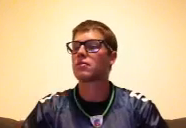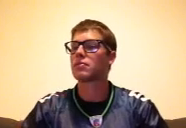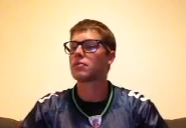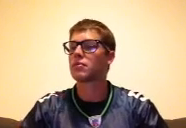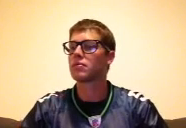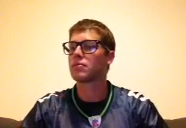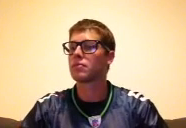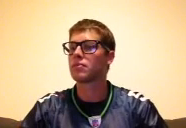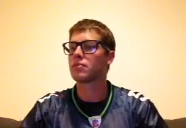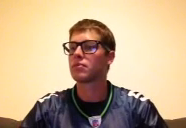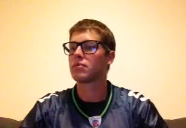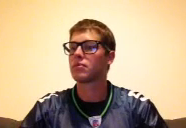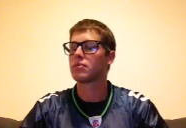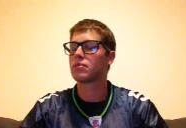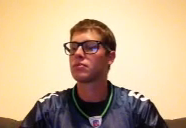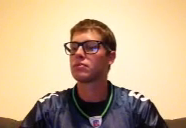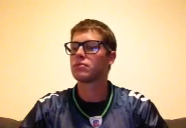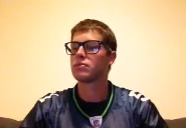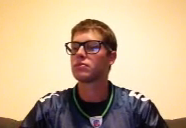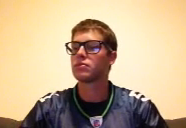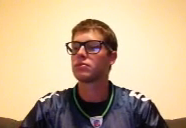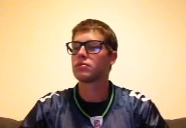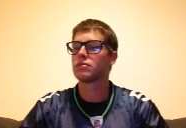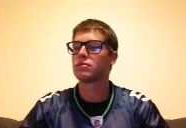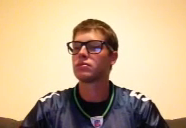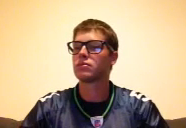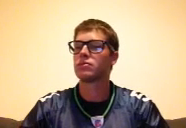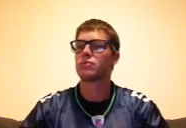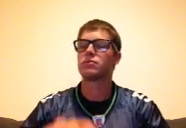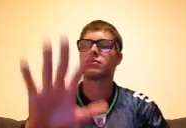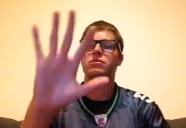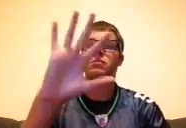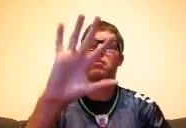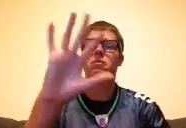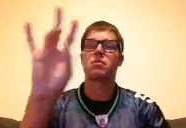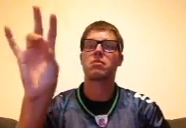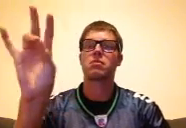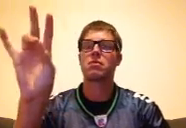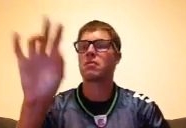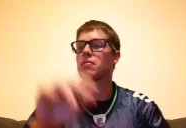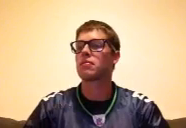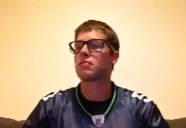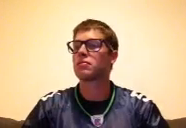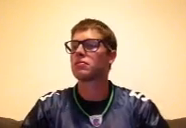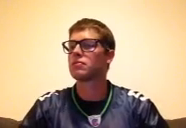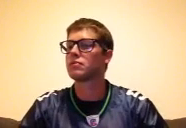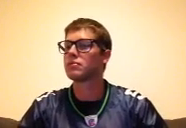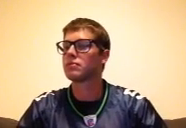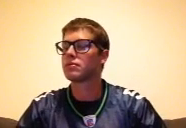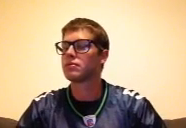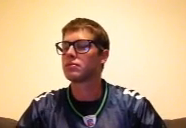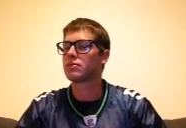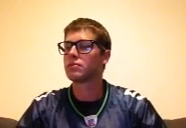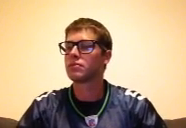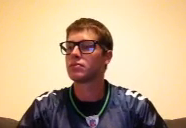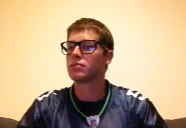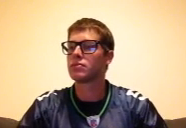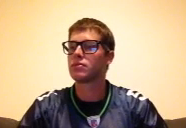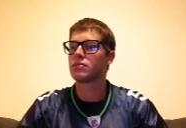is it going to get anything done? That's what I question right now. I think as we're watching the length of these games, we might all be on tensions by the time games